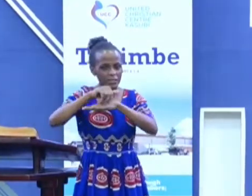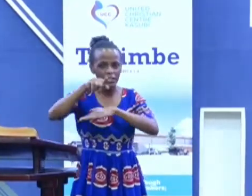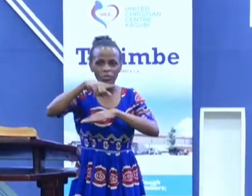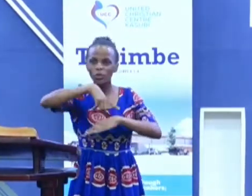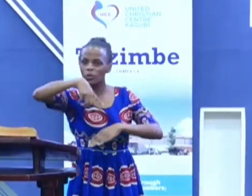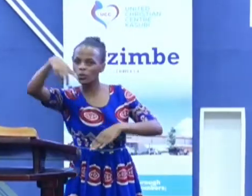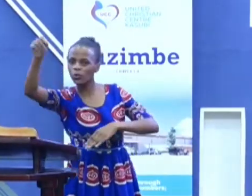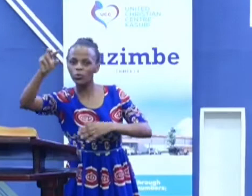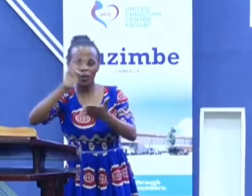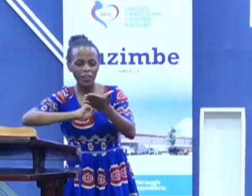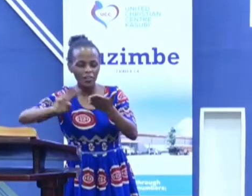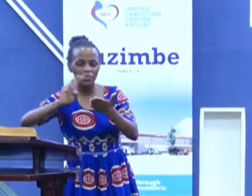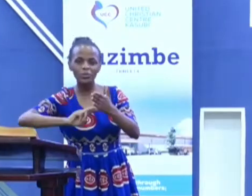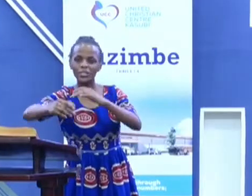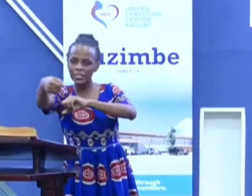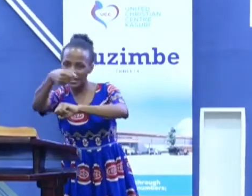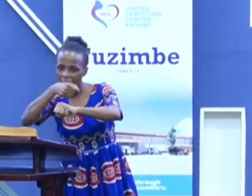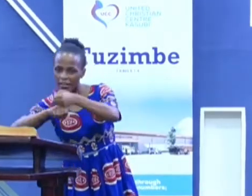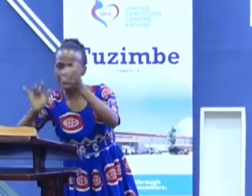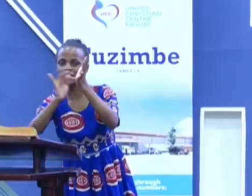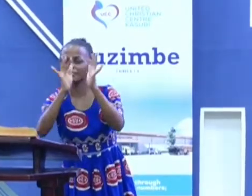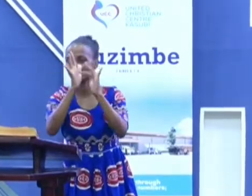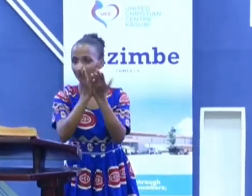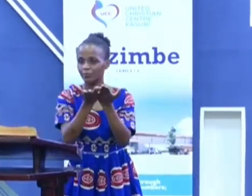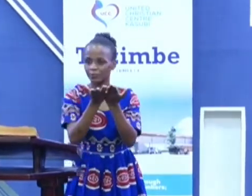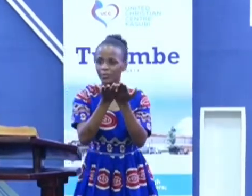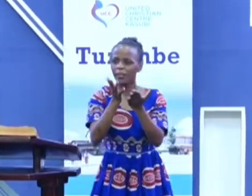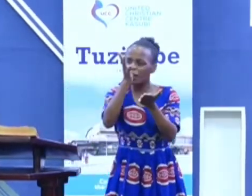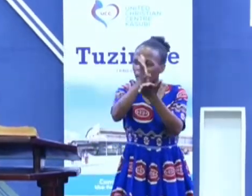I'll urge you to read the book of Acts.